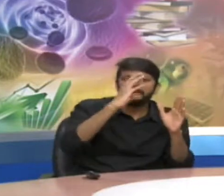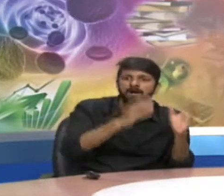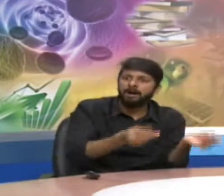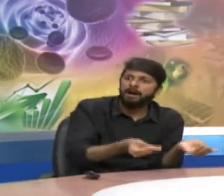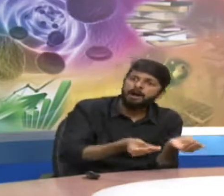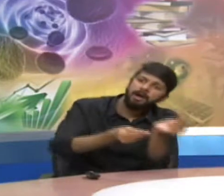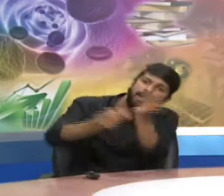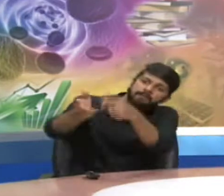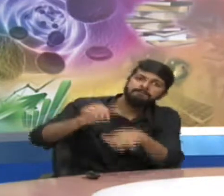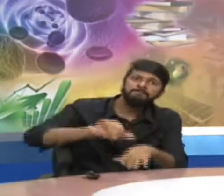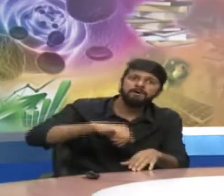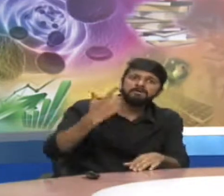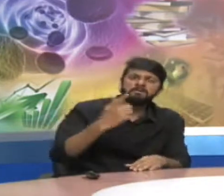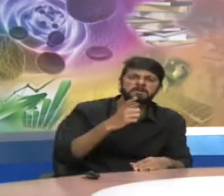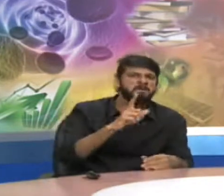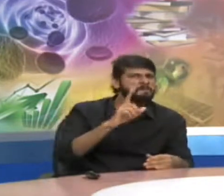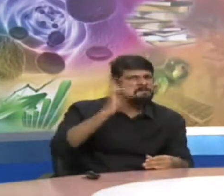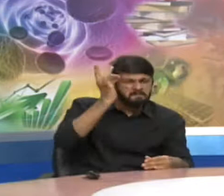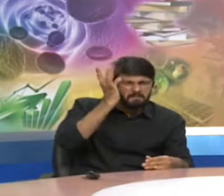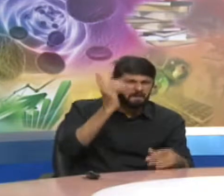leads to rain.